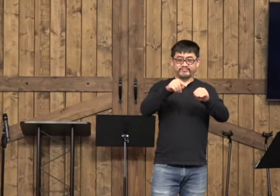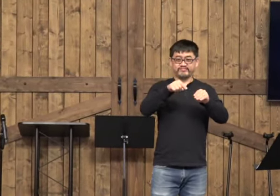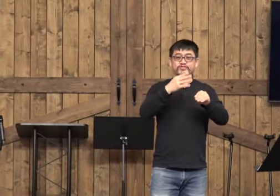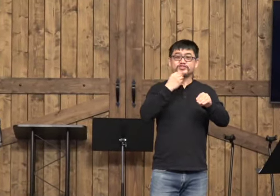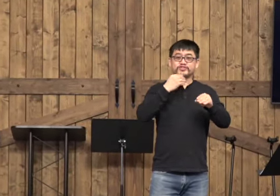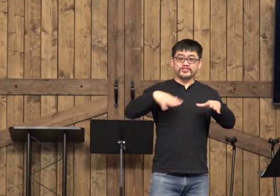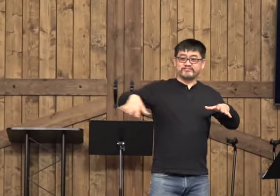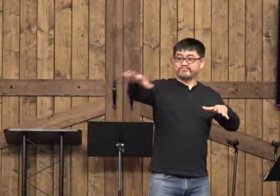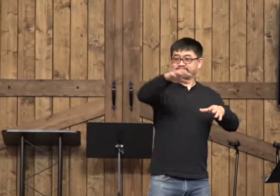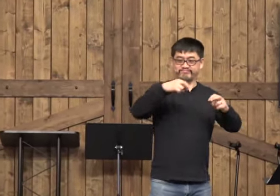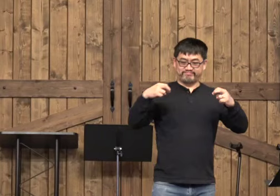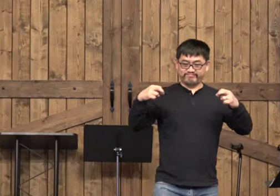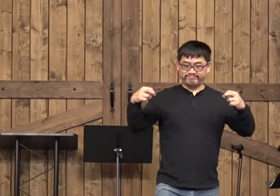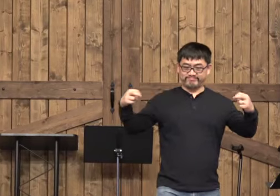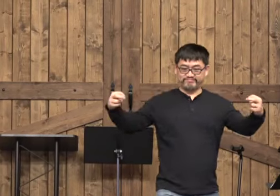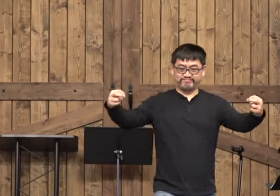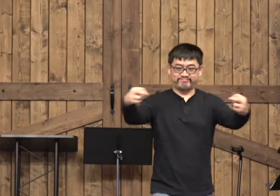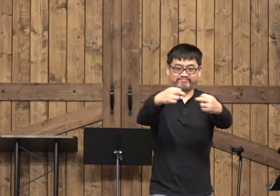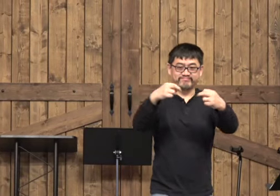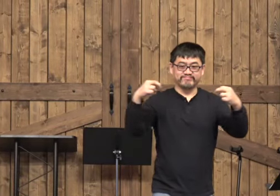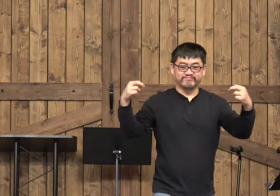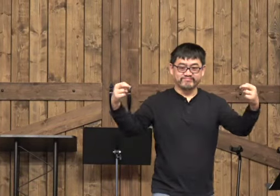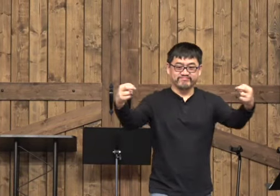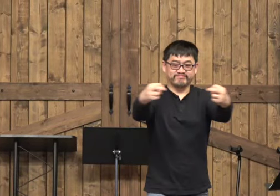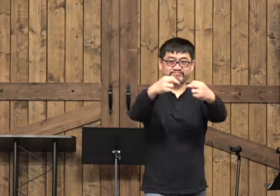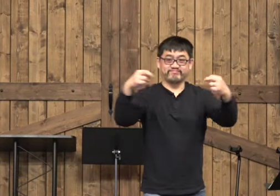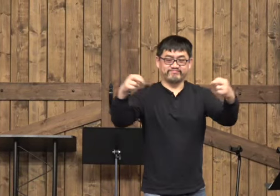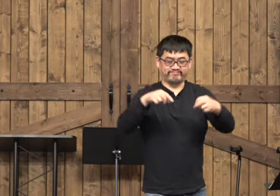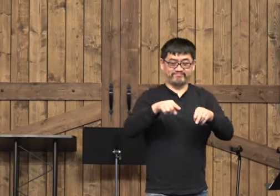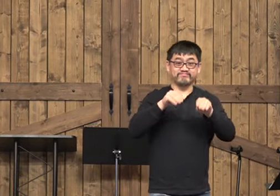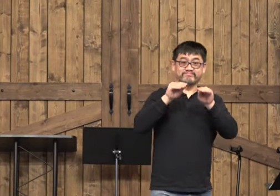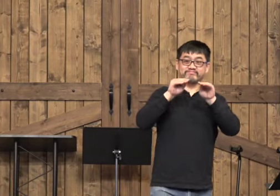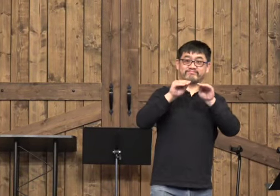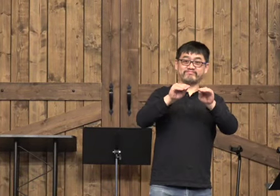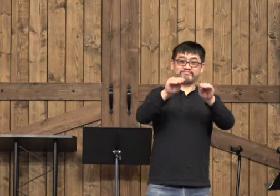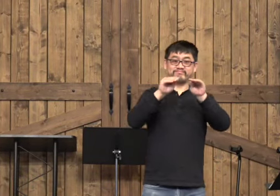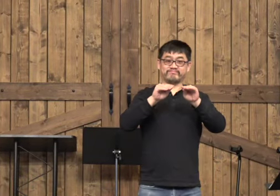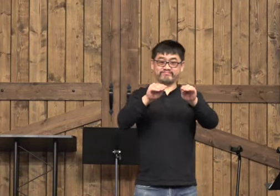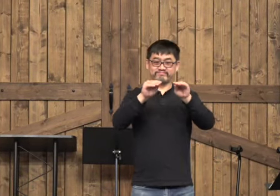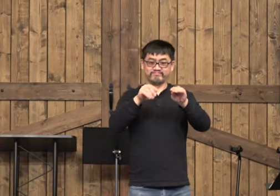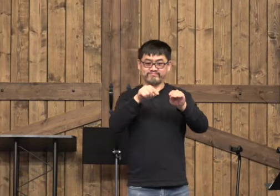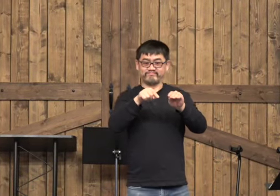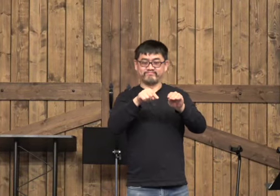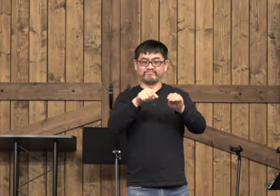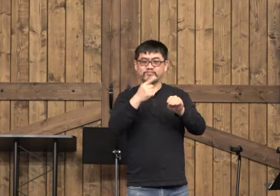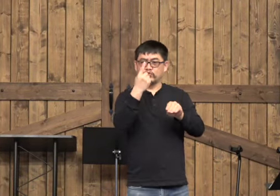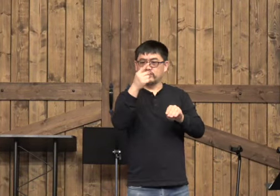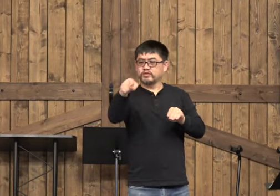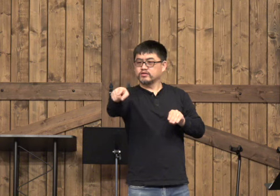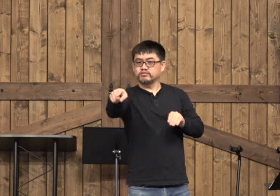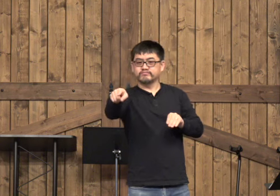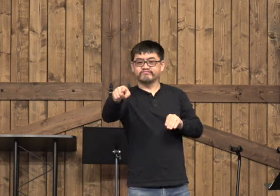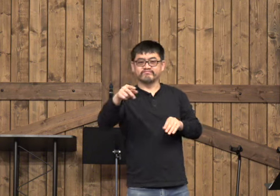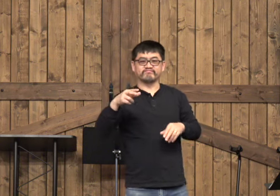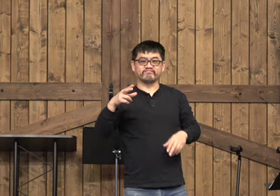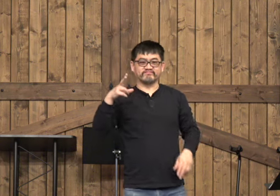There was one person there. And all the Jews were surrounding him. And then Jesus was teaching. But there was